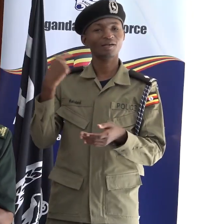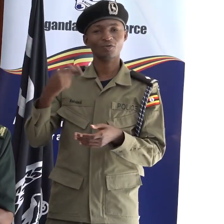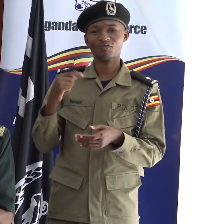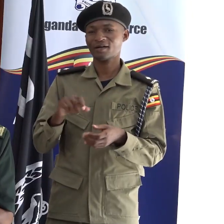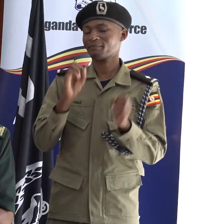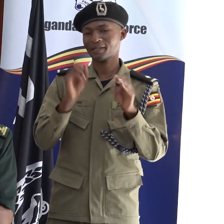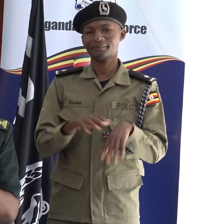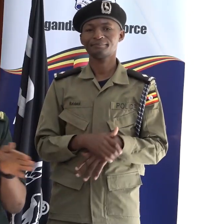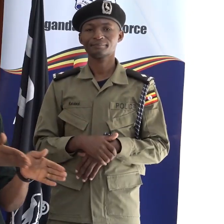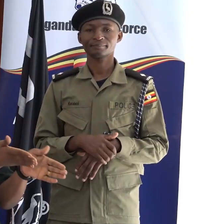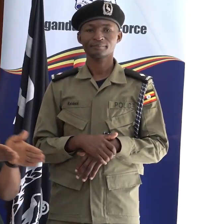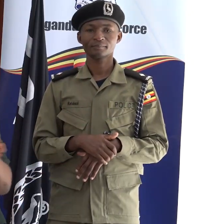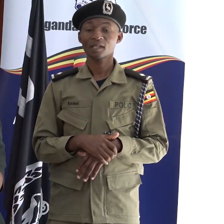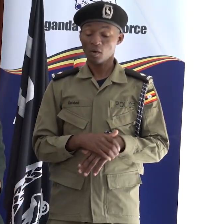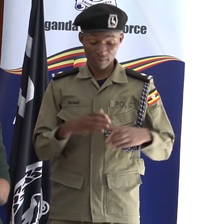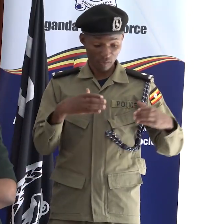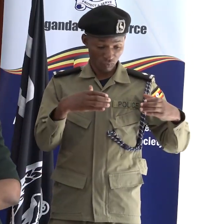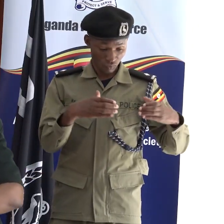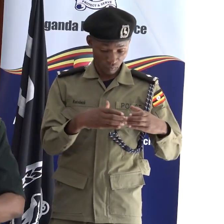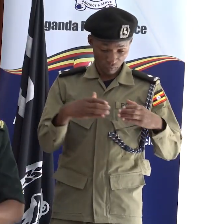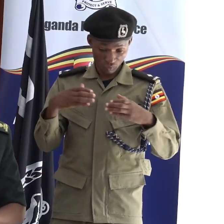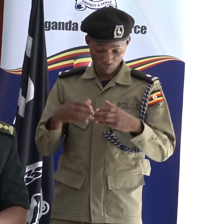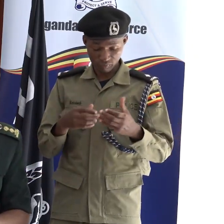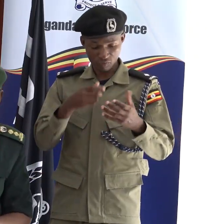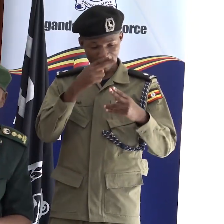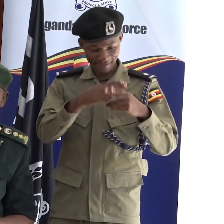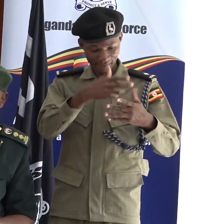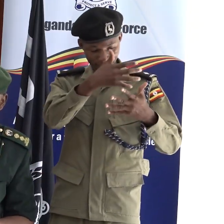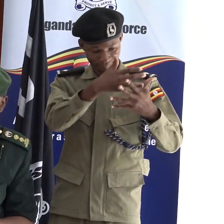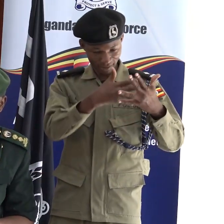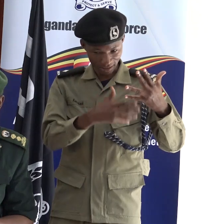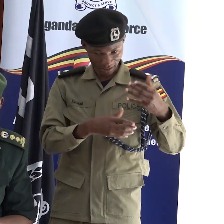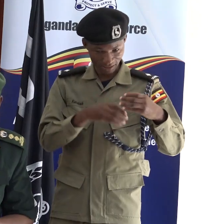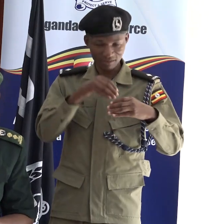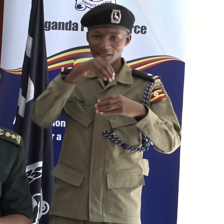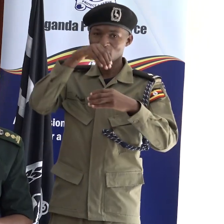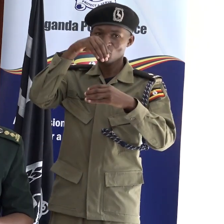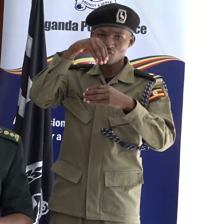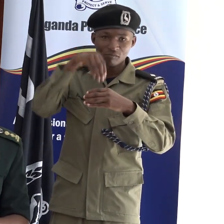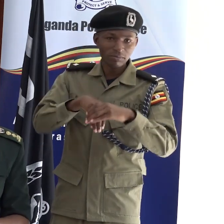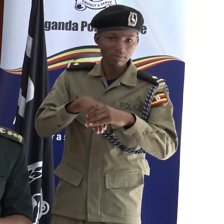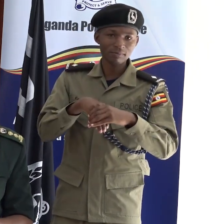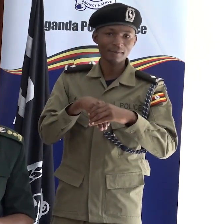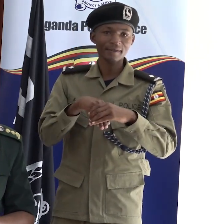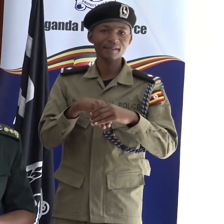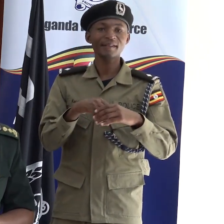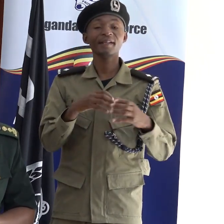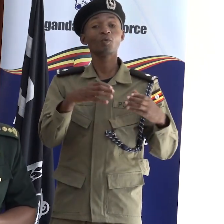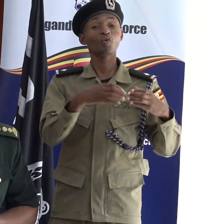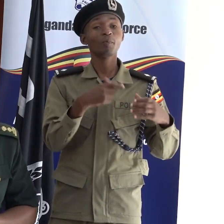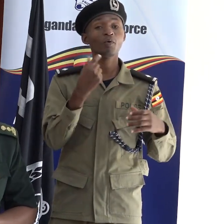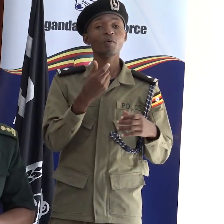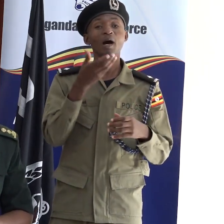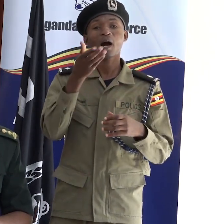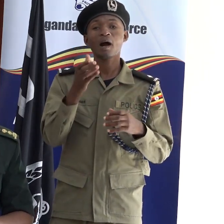to be clear. So among the categories we have enlisted above, we are not including these who already have passports